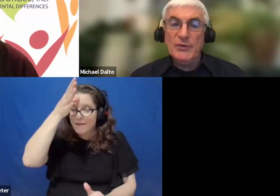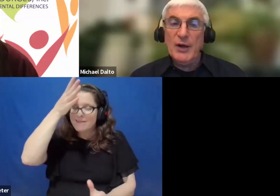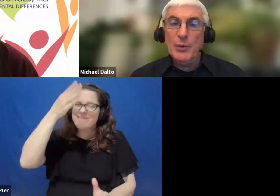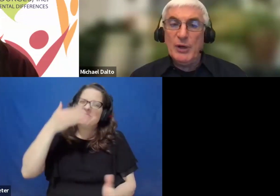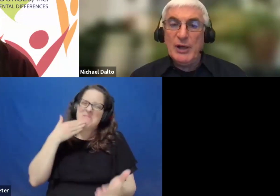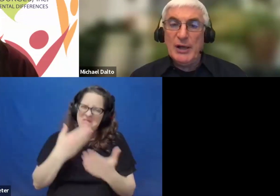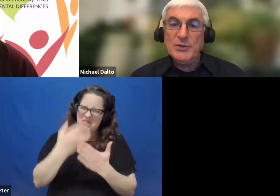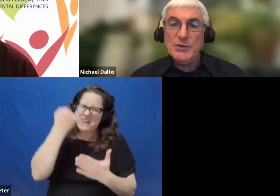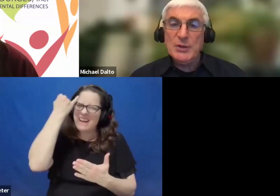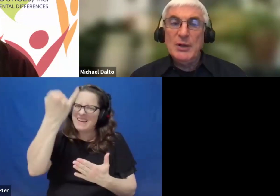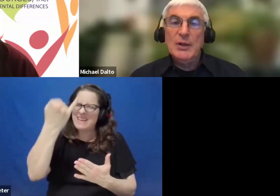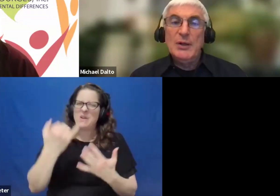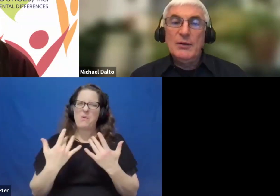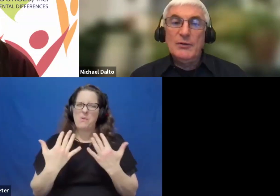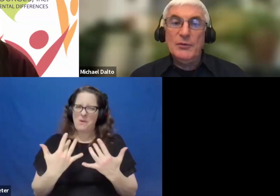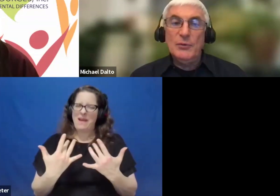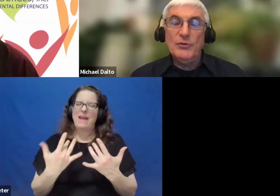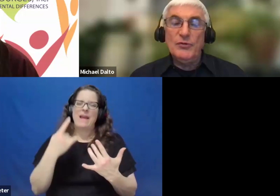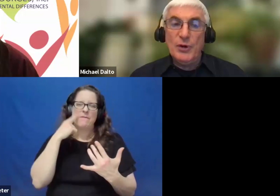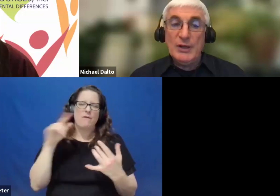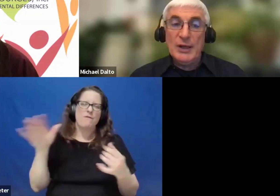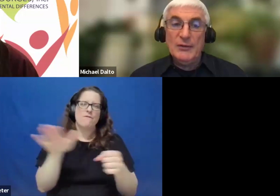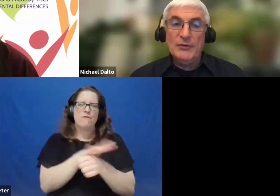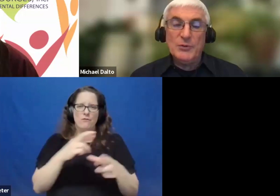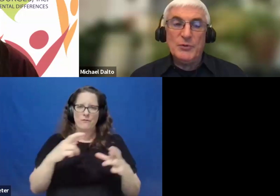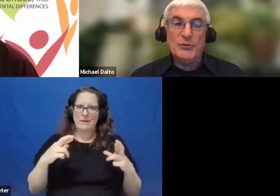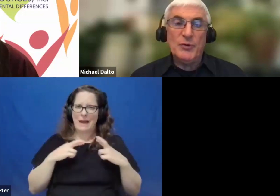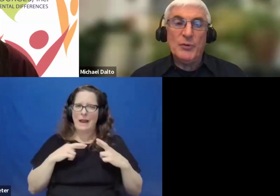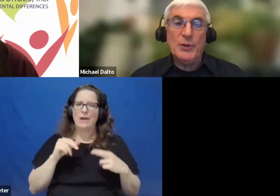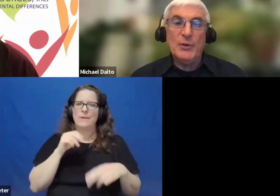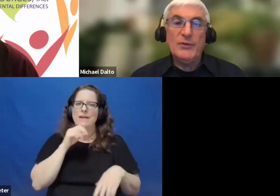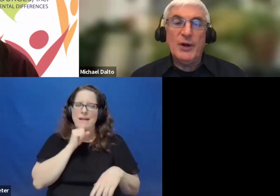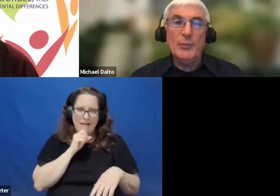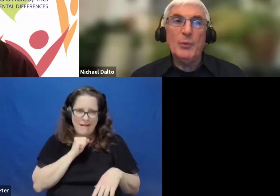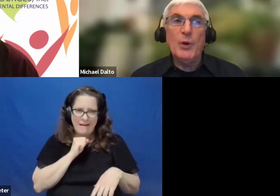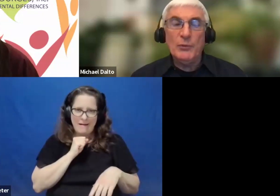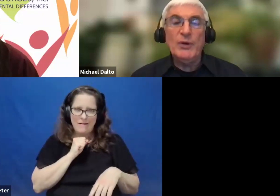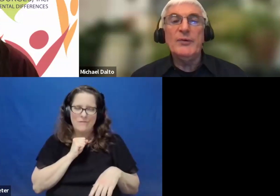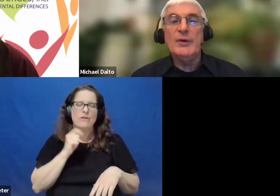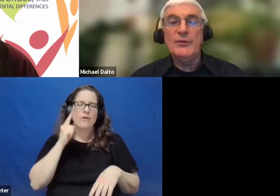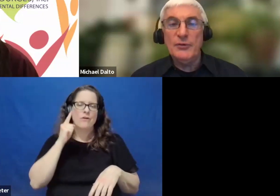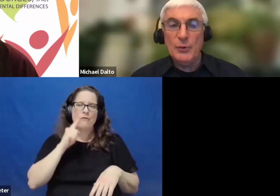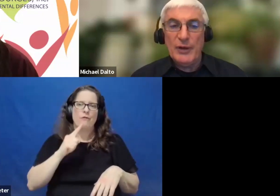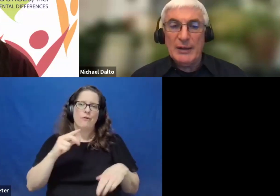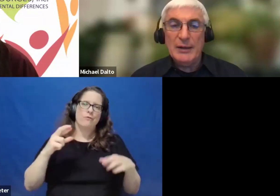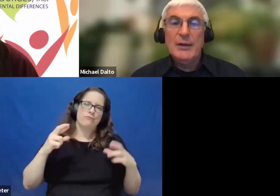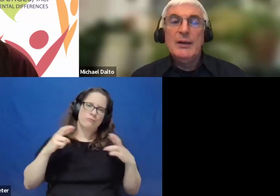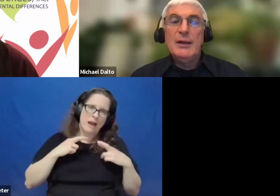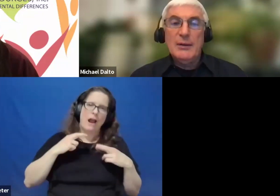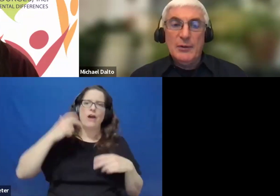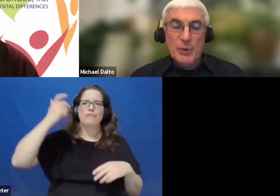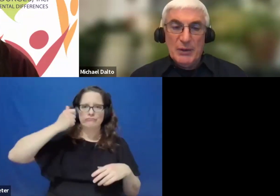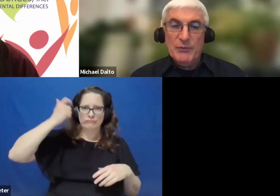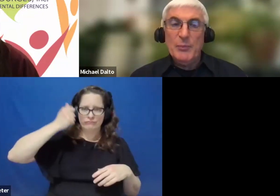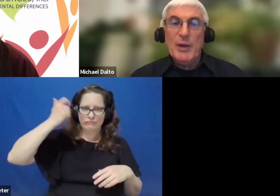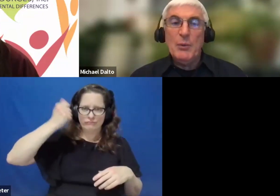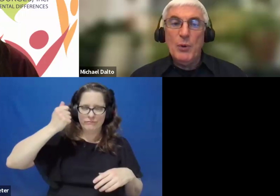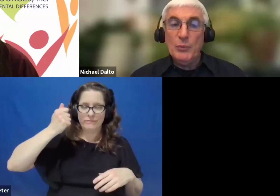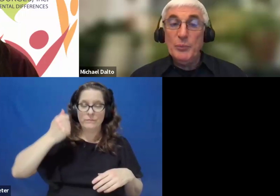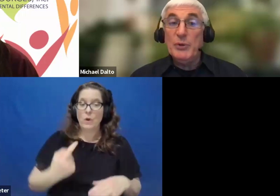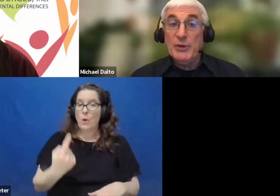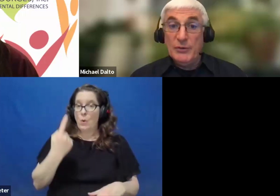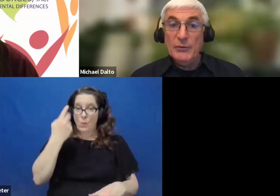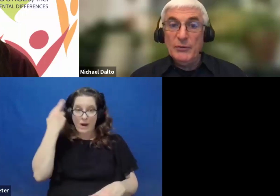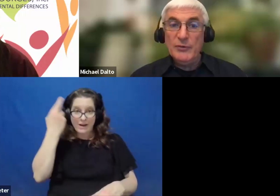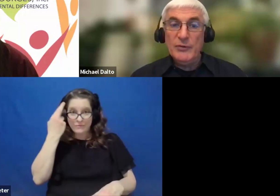full retirement age to start getting Social Security retirement. One reason is so that the benefit amount